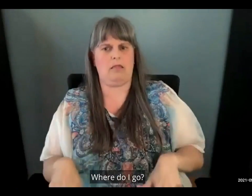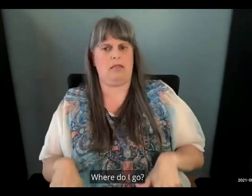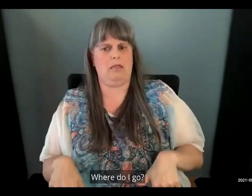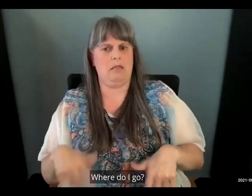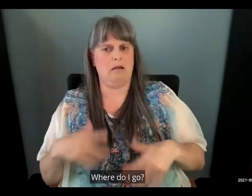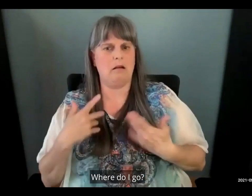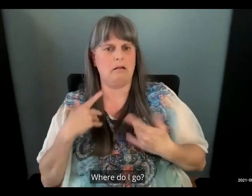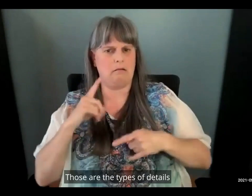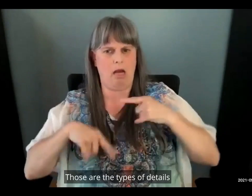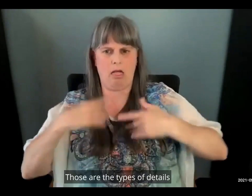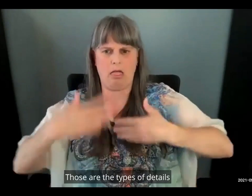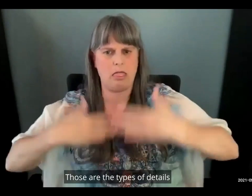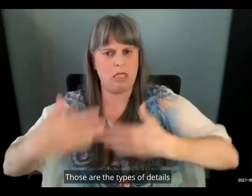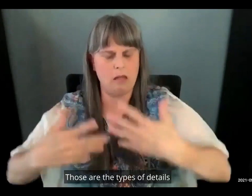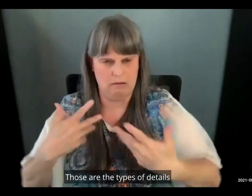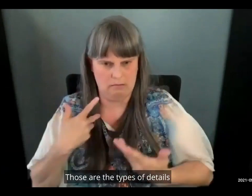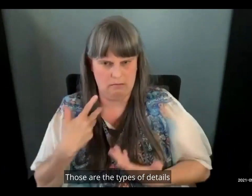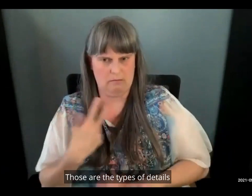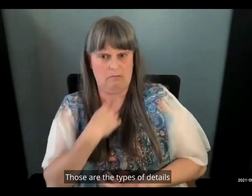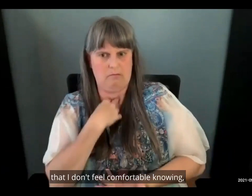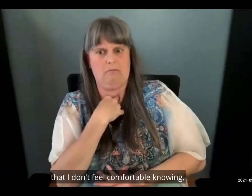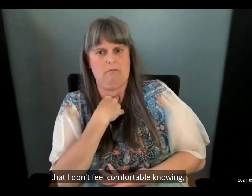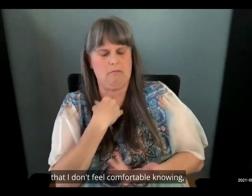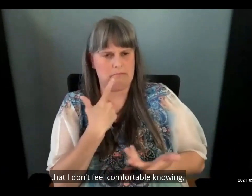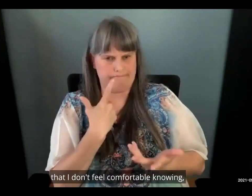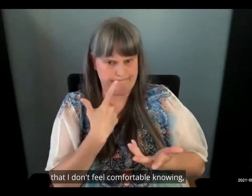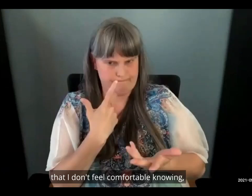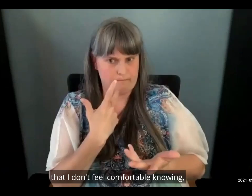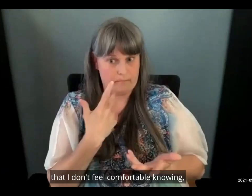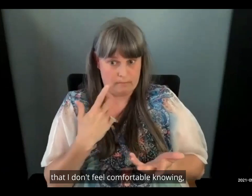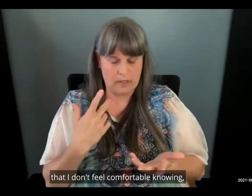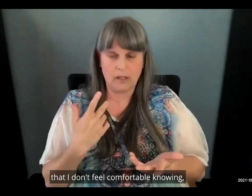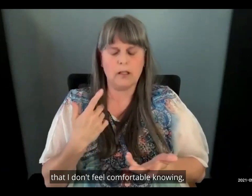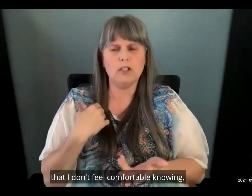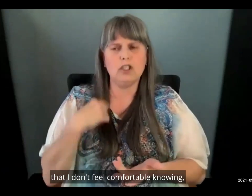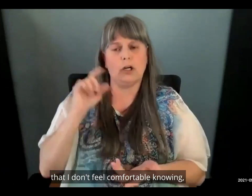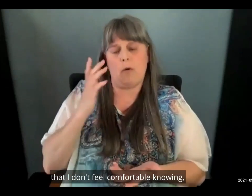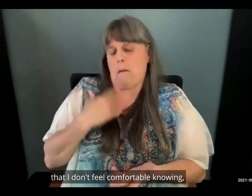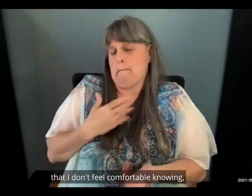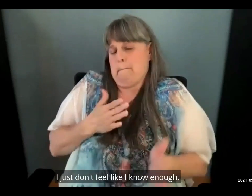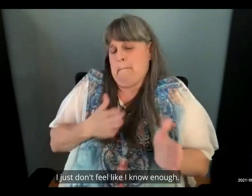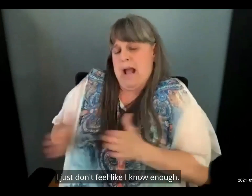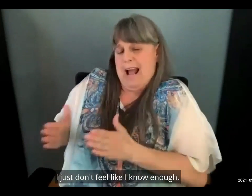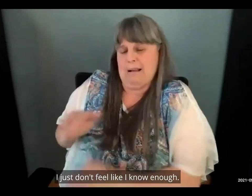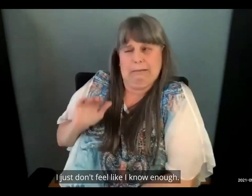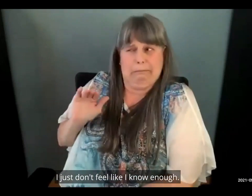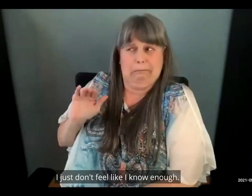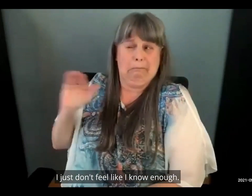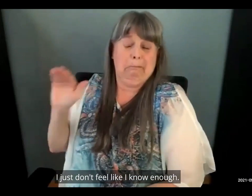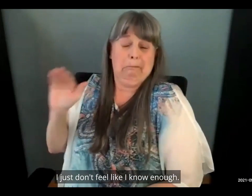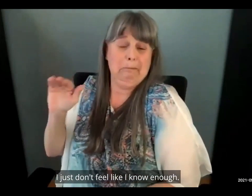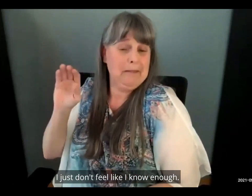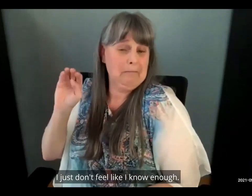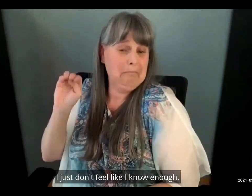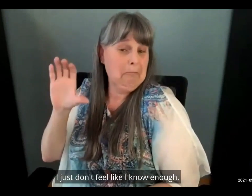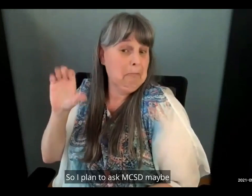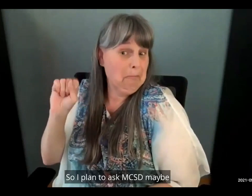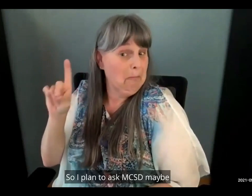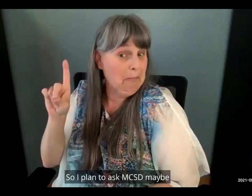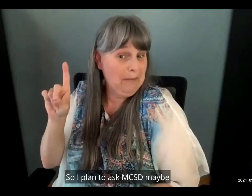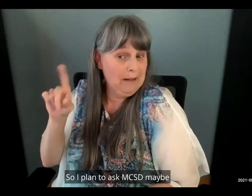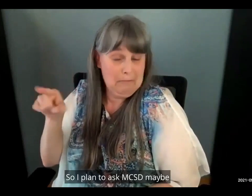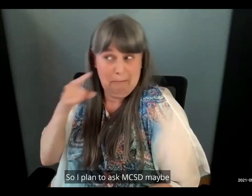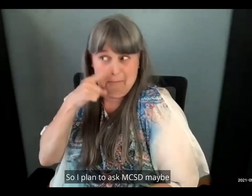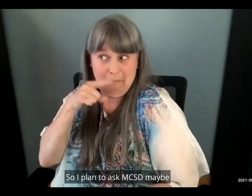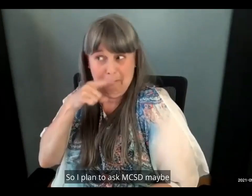go? Those are the types of details that I don't feel comfortable knowing. I just don't feel like I know enough. So